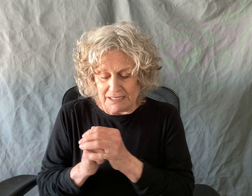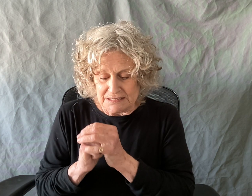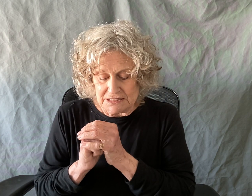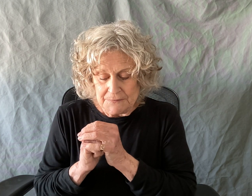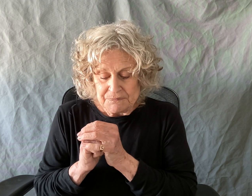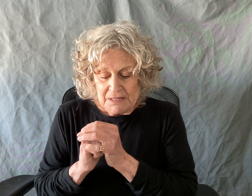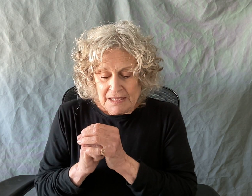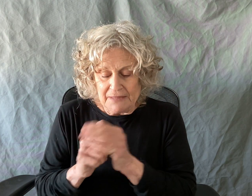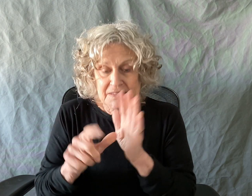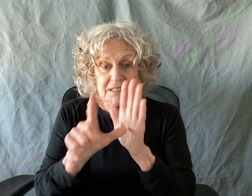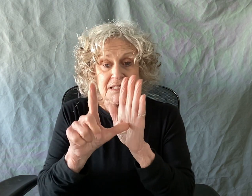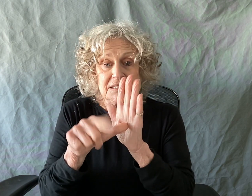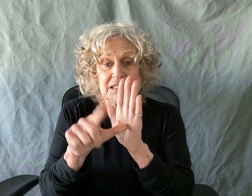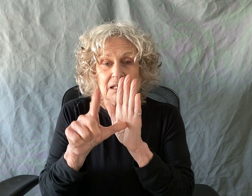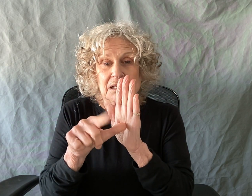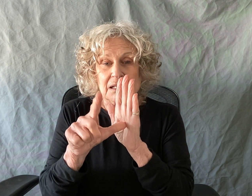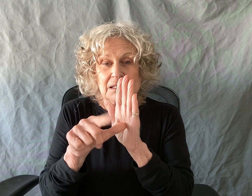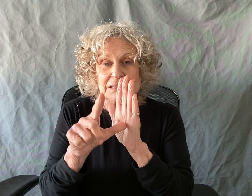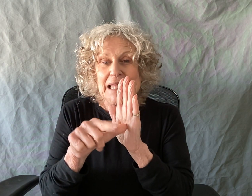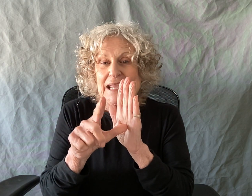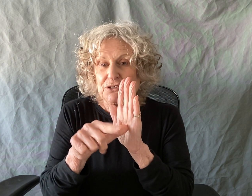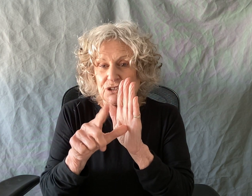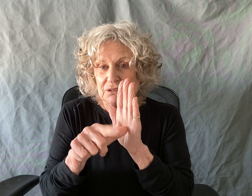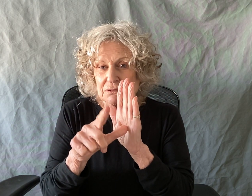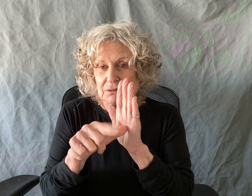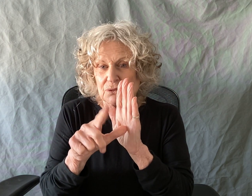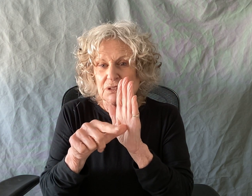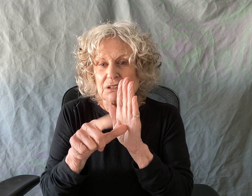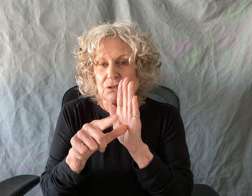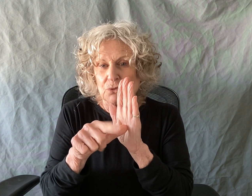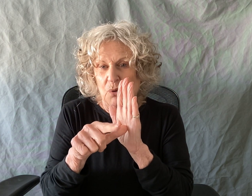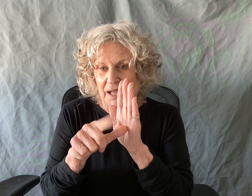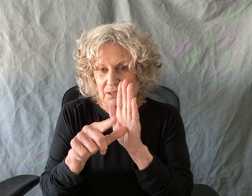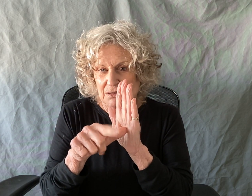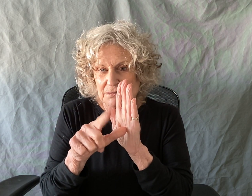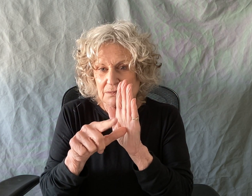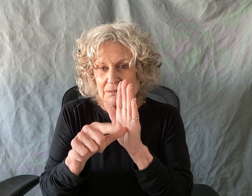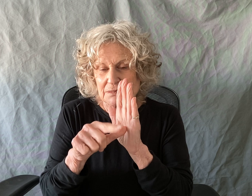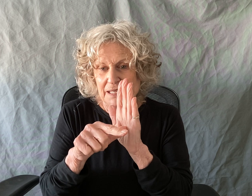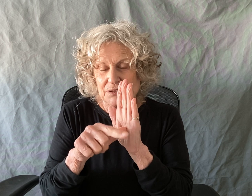signs. And this is later, or in a little while, later.